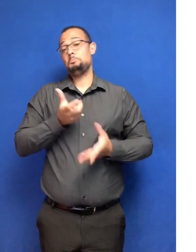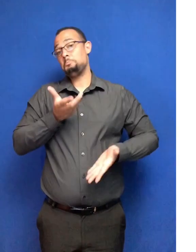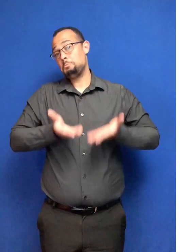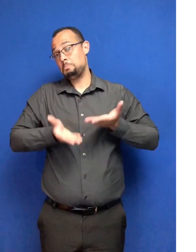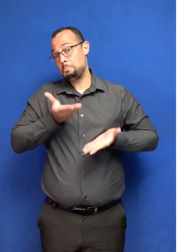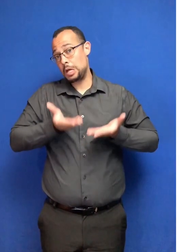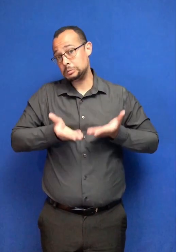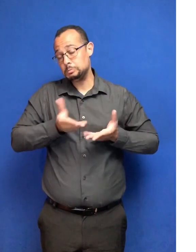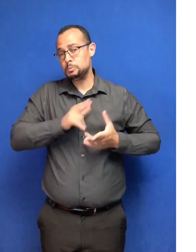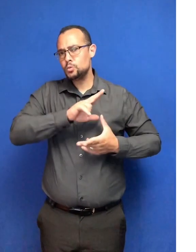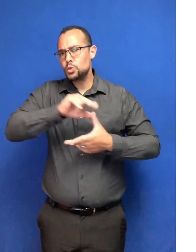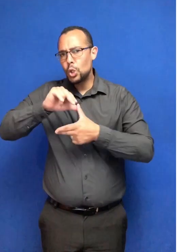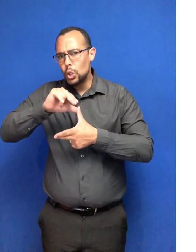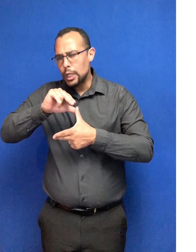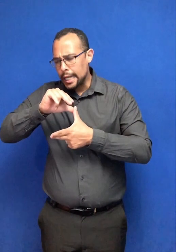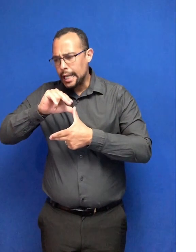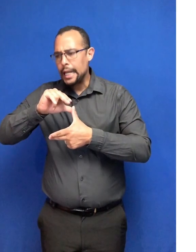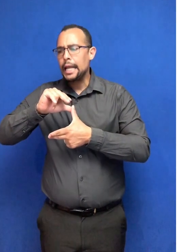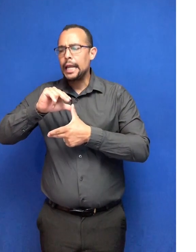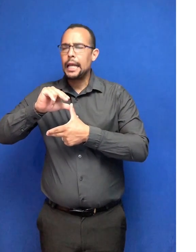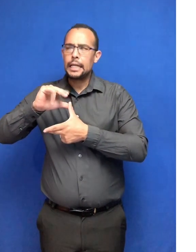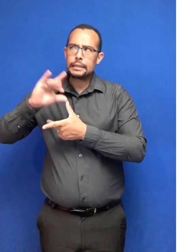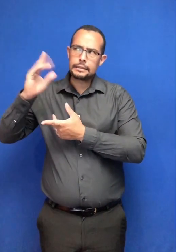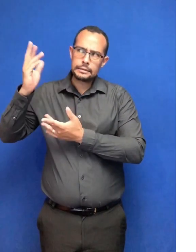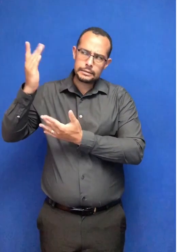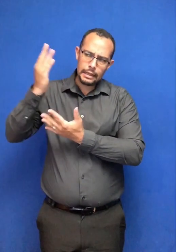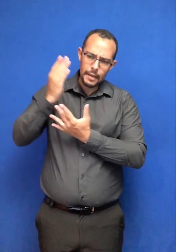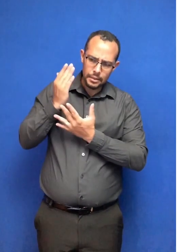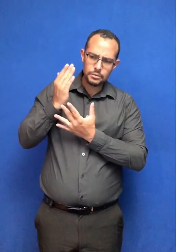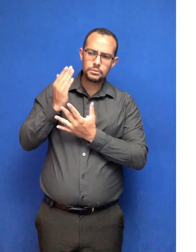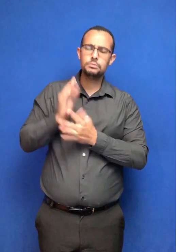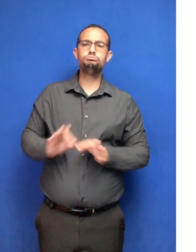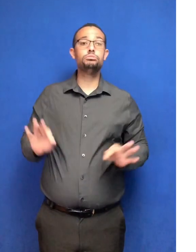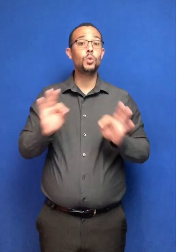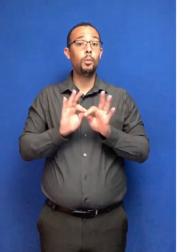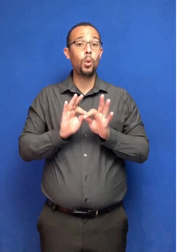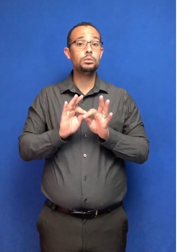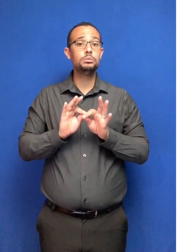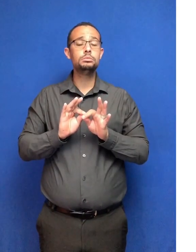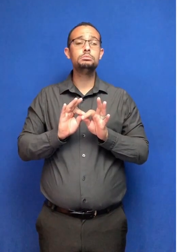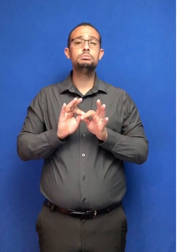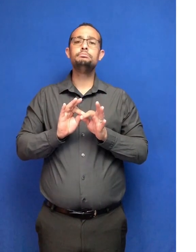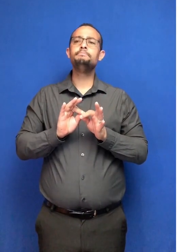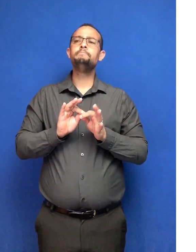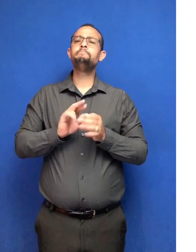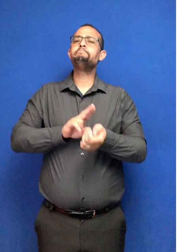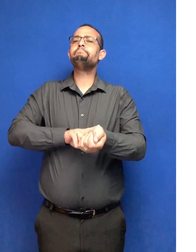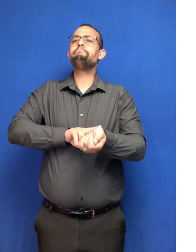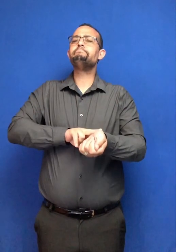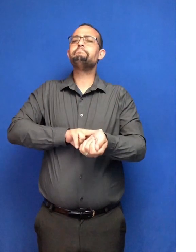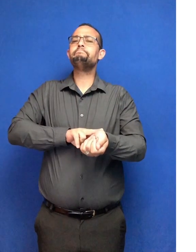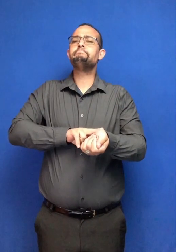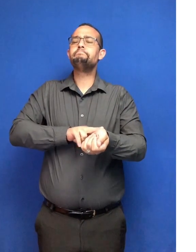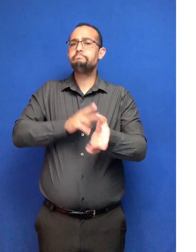The hurricane is approaching. It's important that you're connected. Stay connected on the